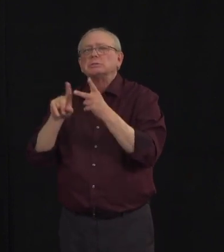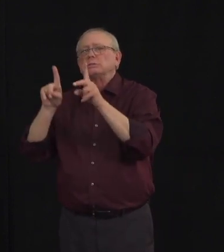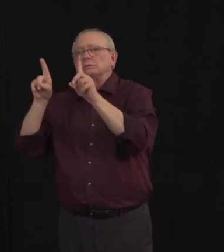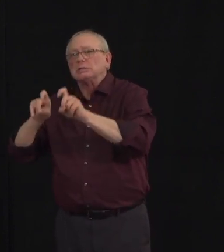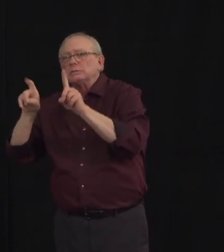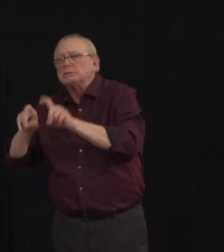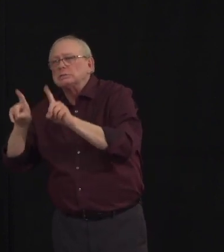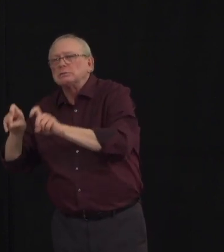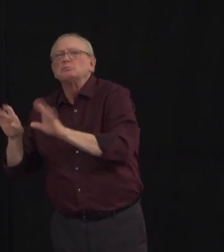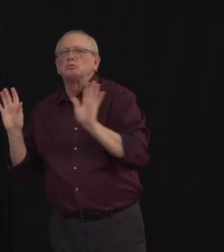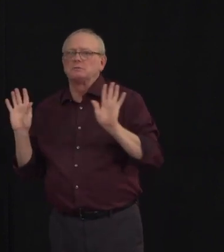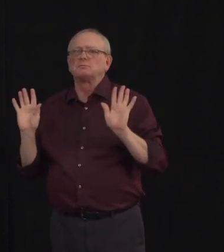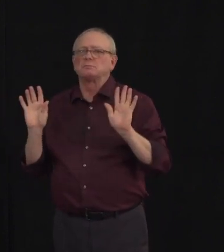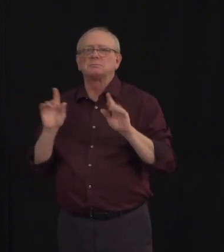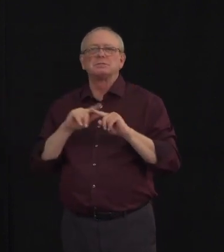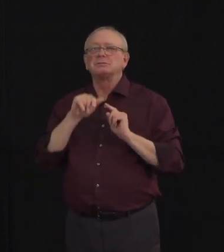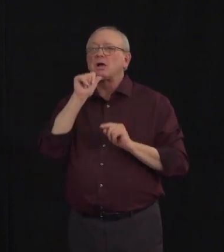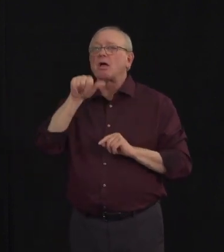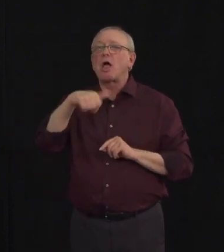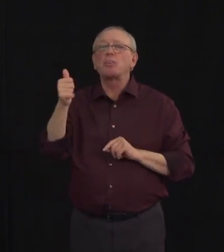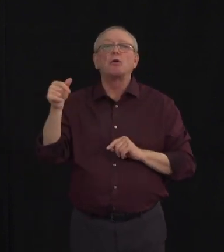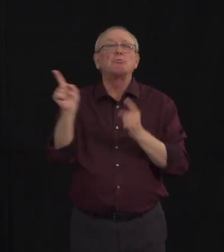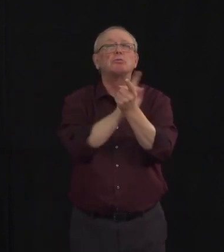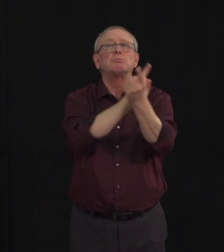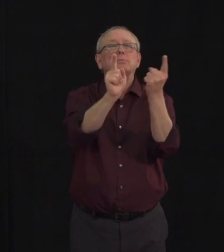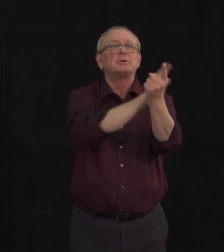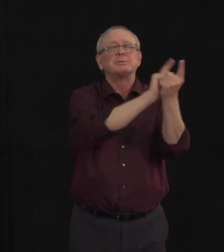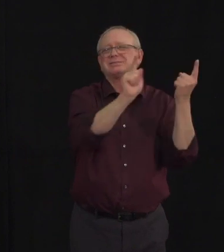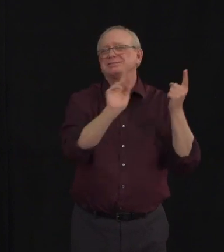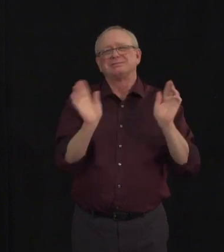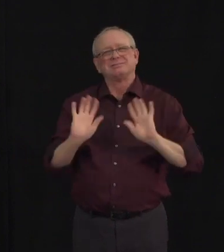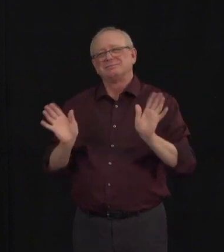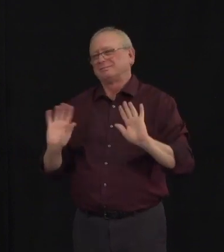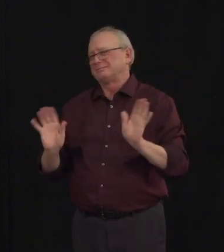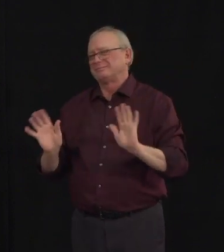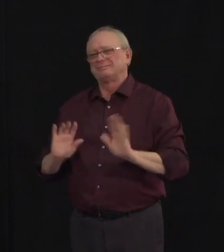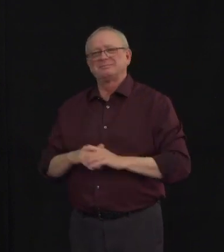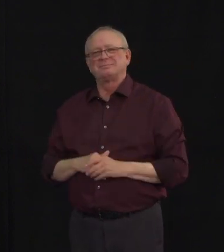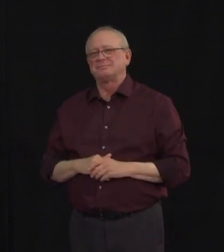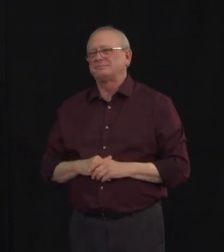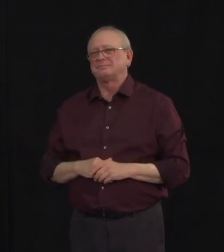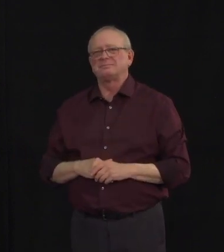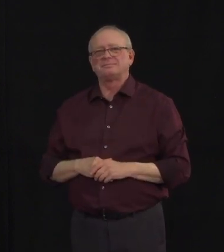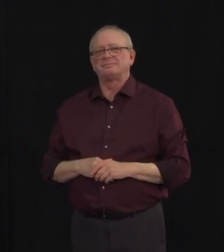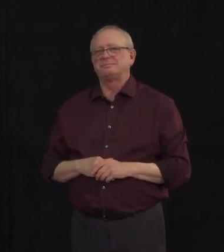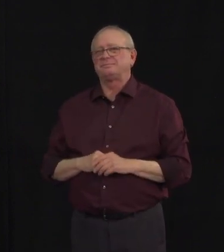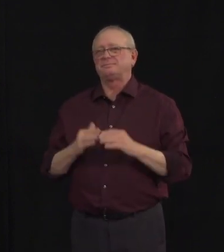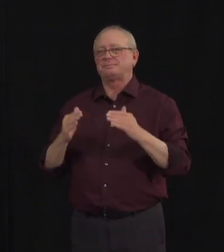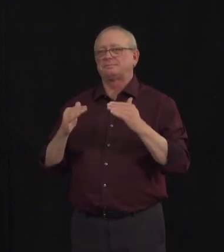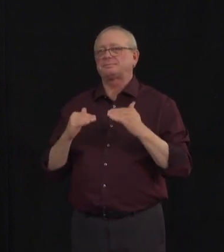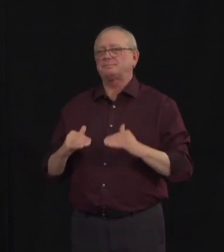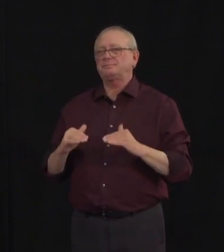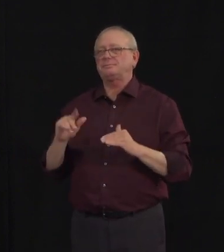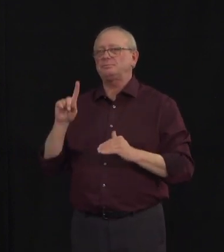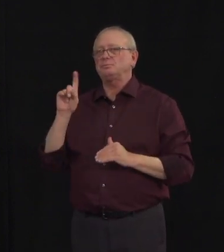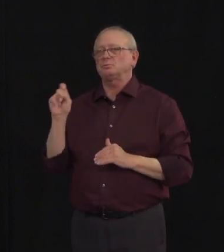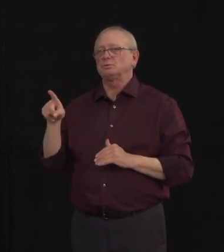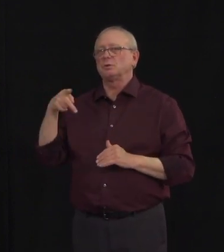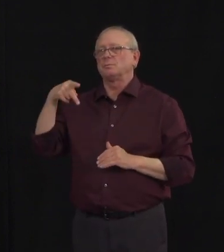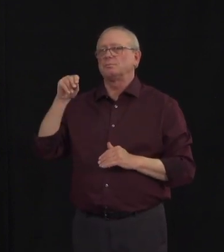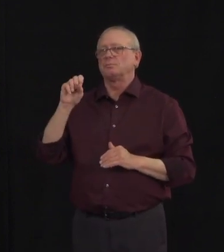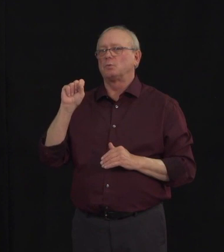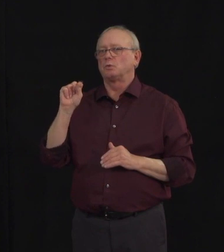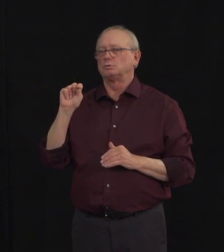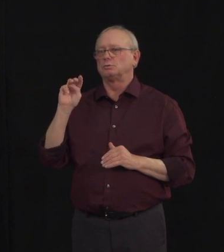we've got time for 2 more questions. Operator, could you put the next one through, please? Next is Lisa Johnson with Post Media. Go ahead,